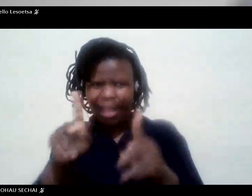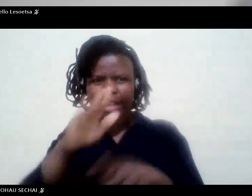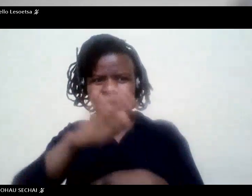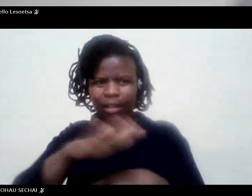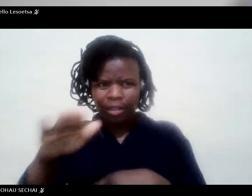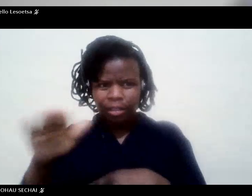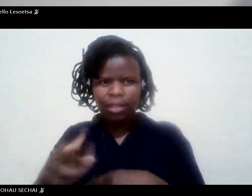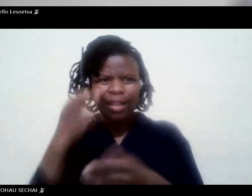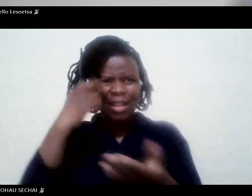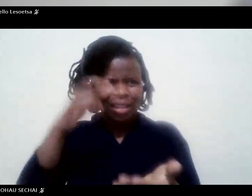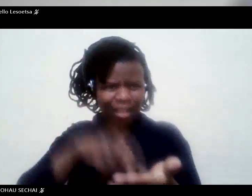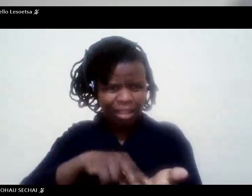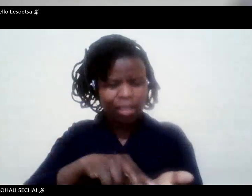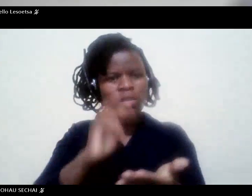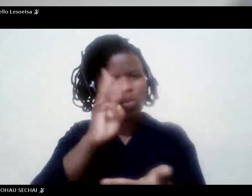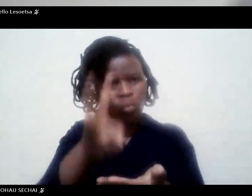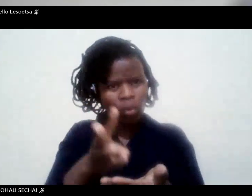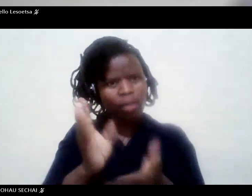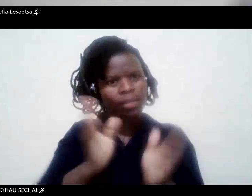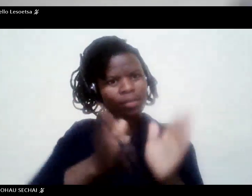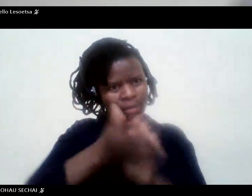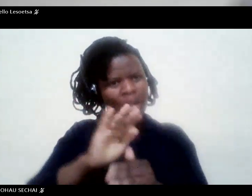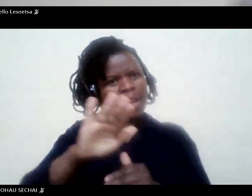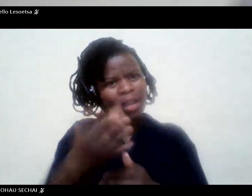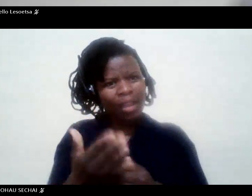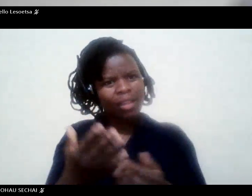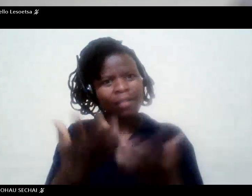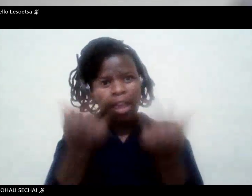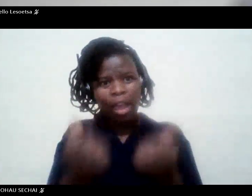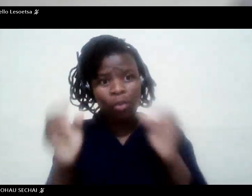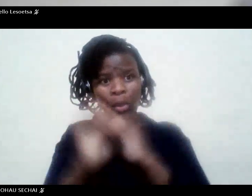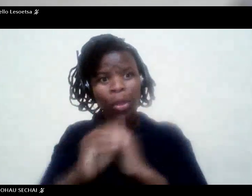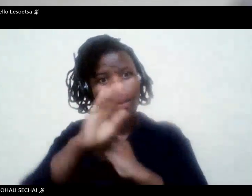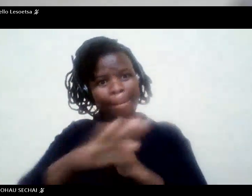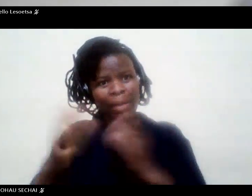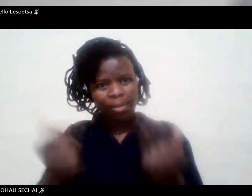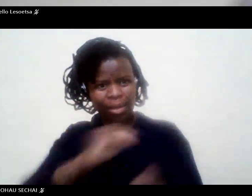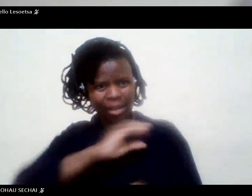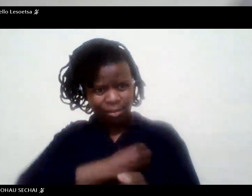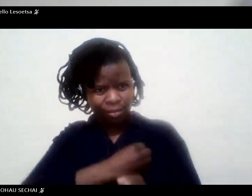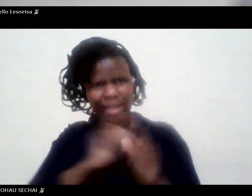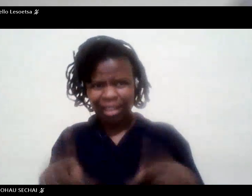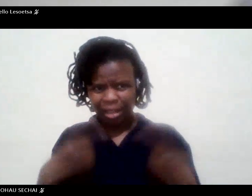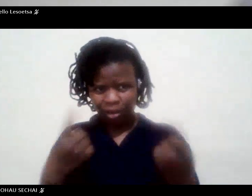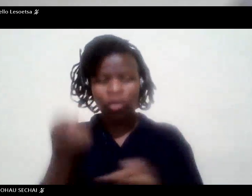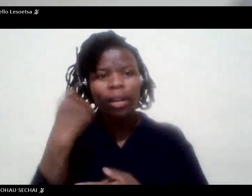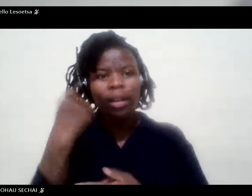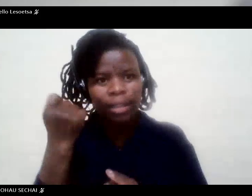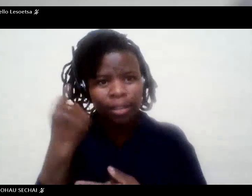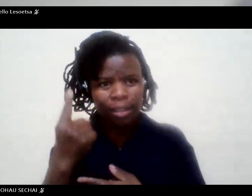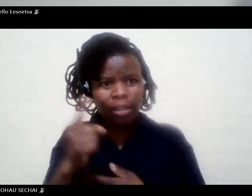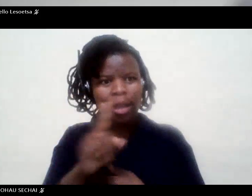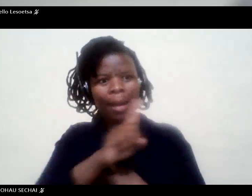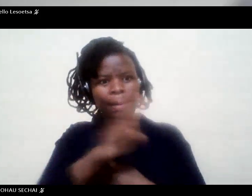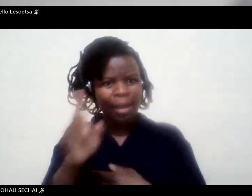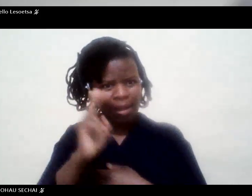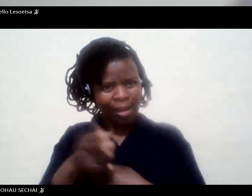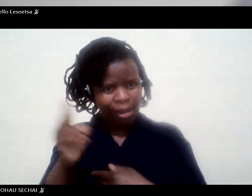they don't have children with disabilities, they won't be able to understand. But then also that is an